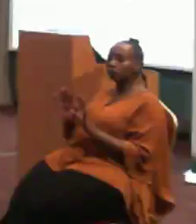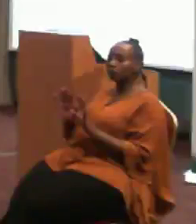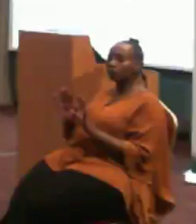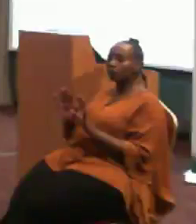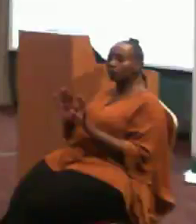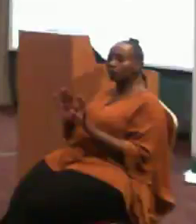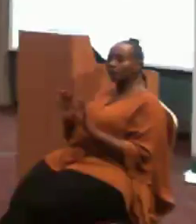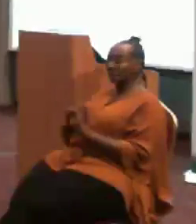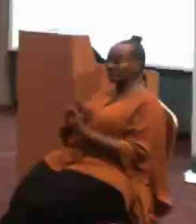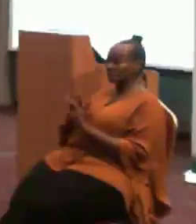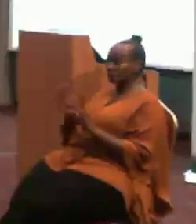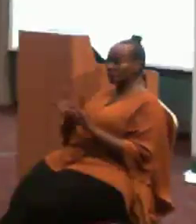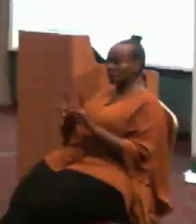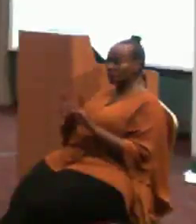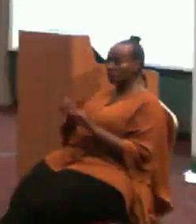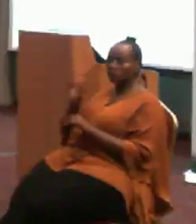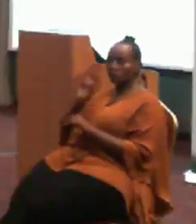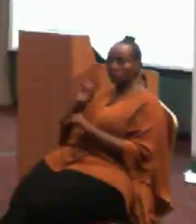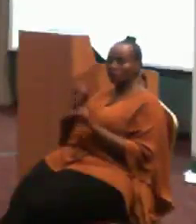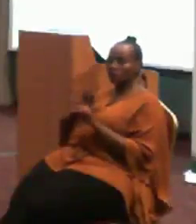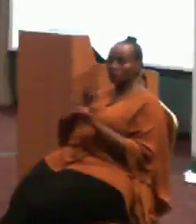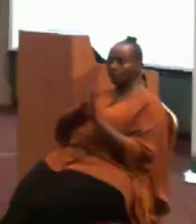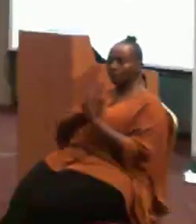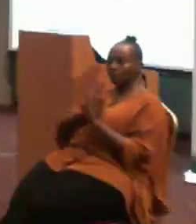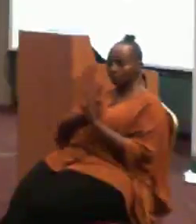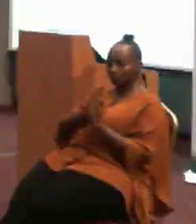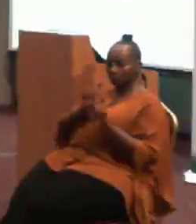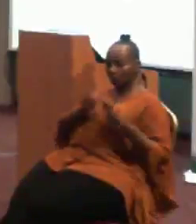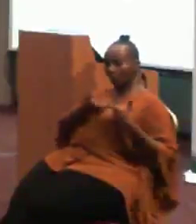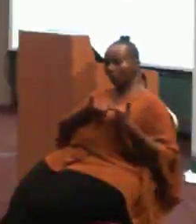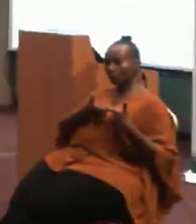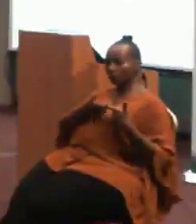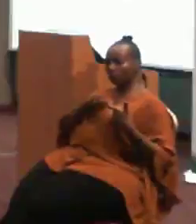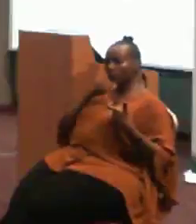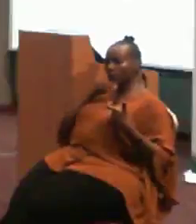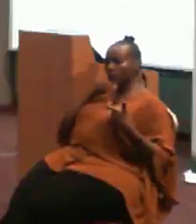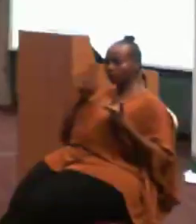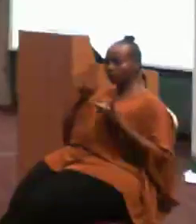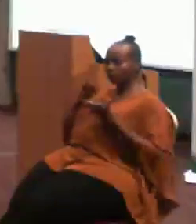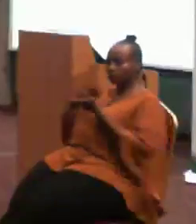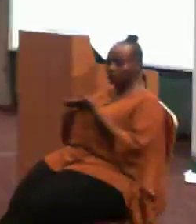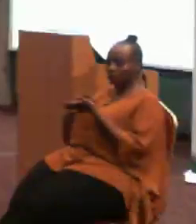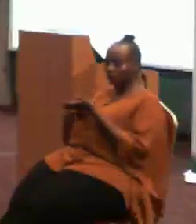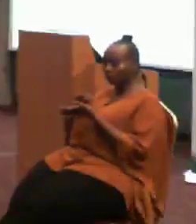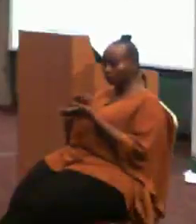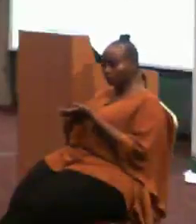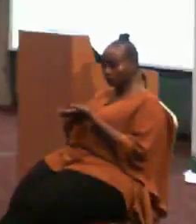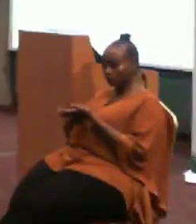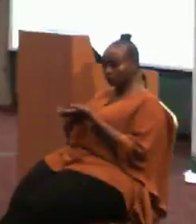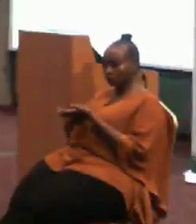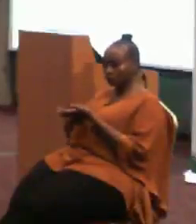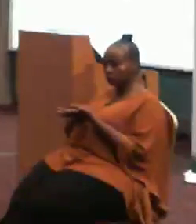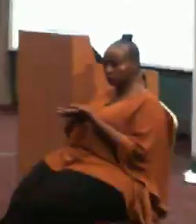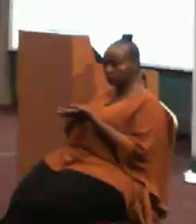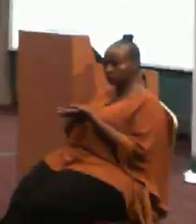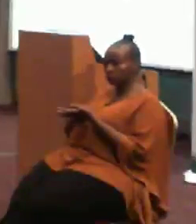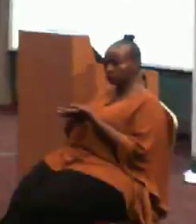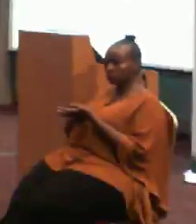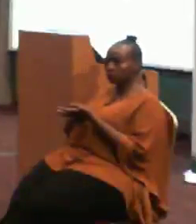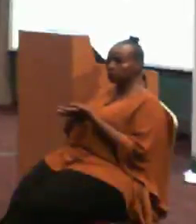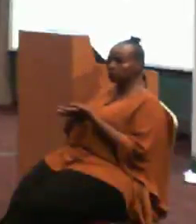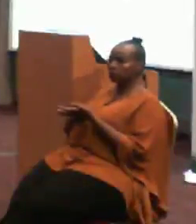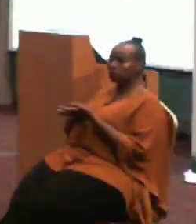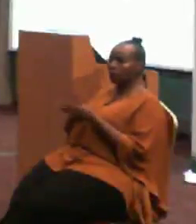from the private sector or other entities. I mean, using your cost of debt, and this in nominal terms,